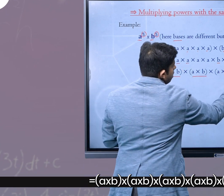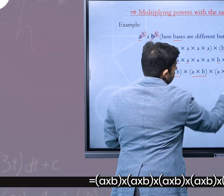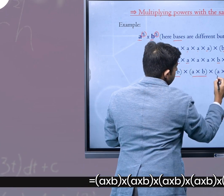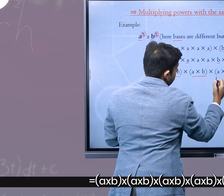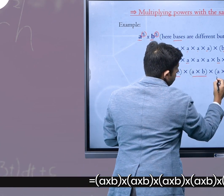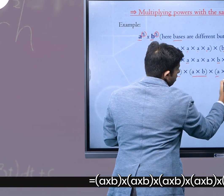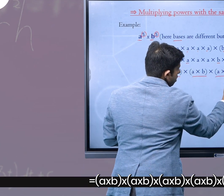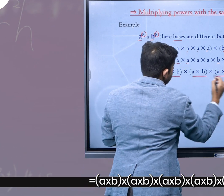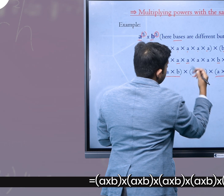into a into b